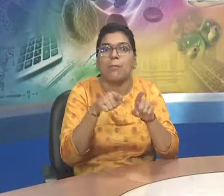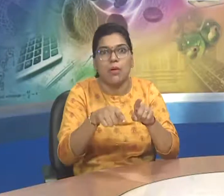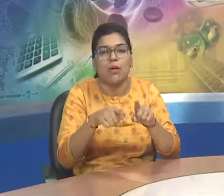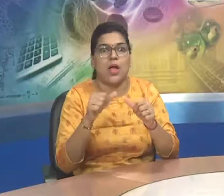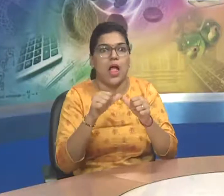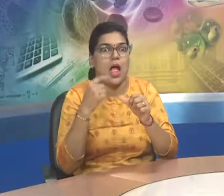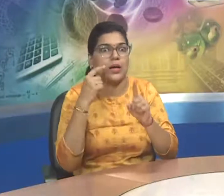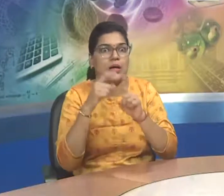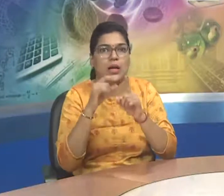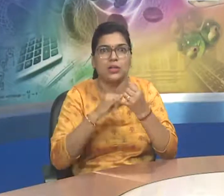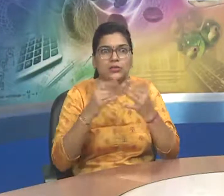community